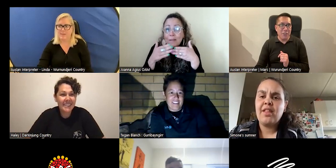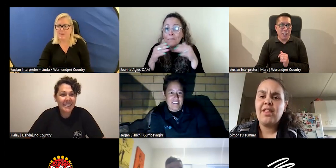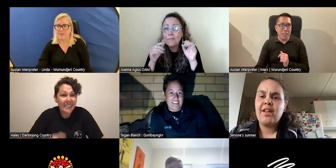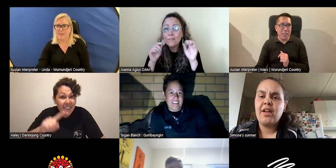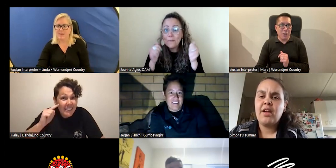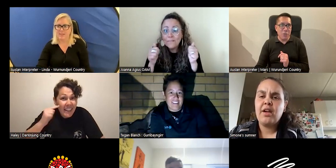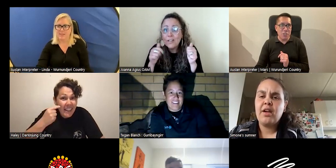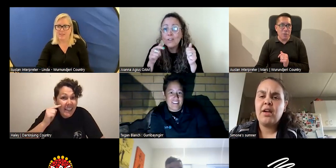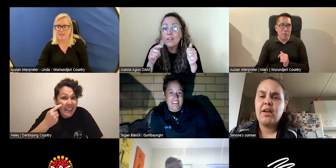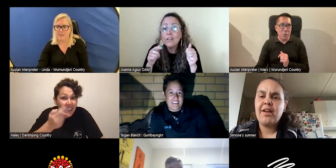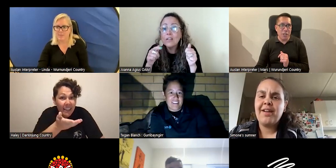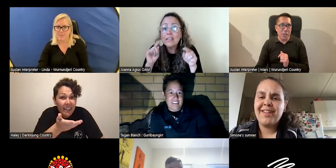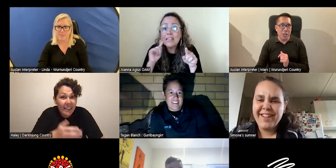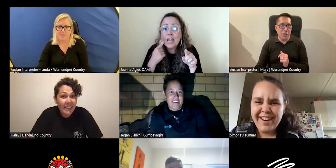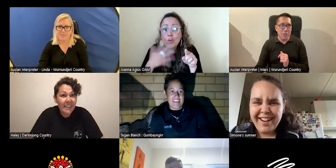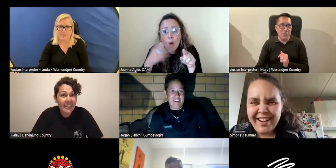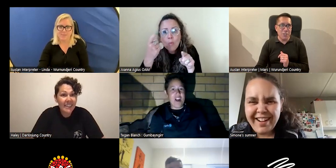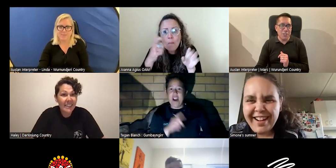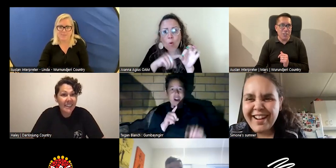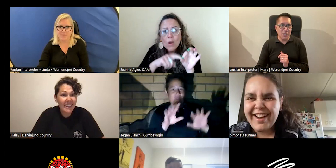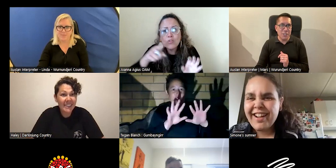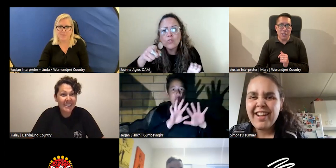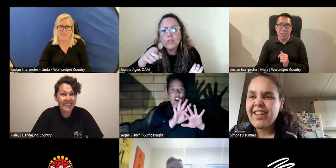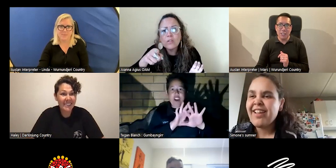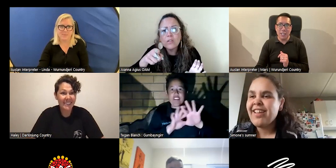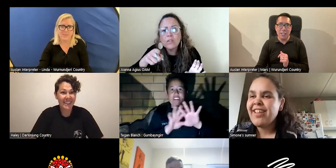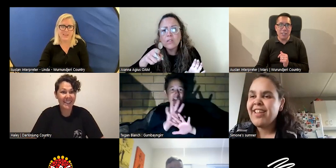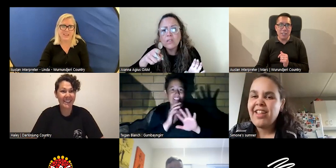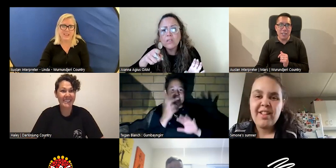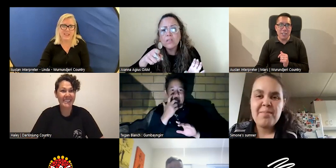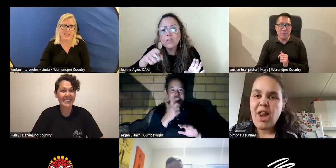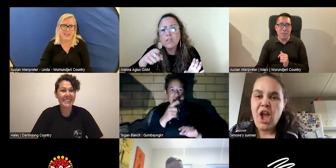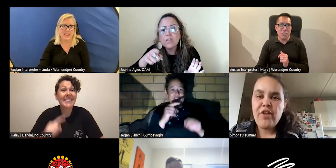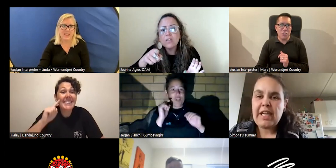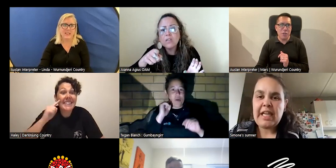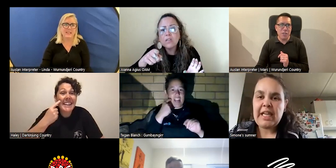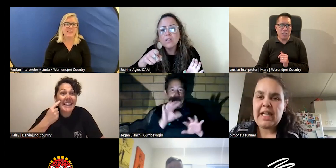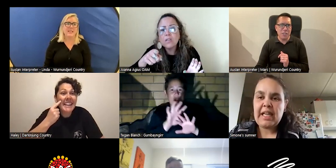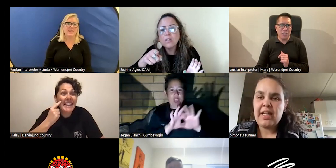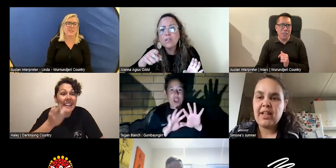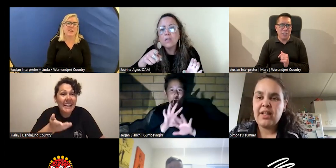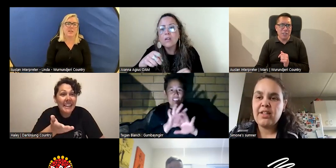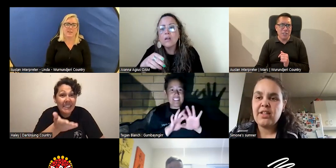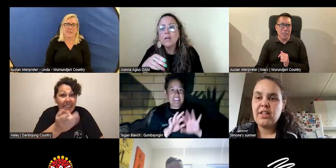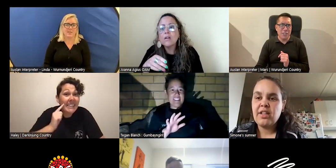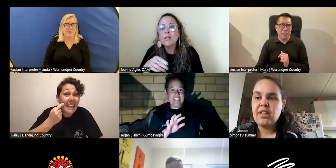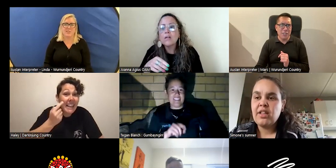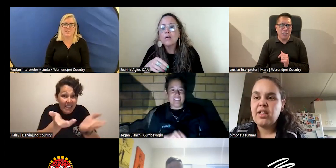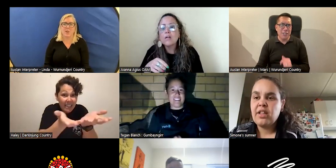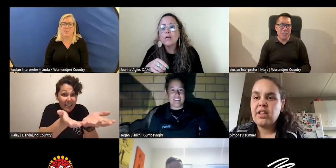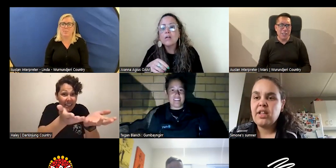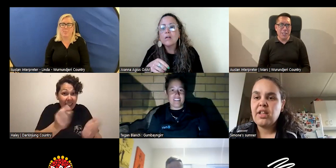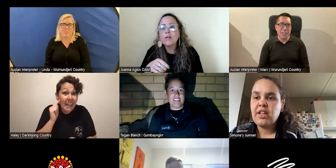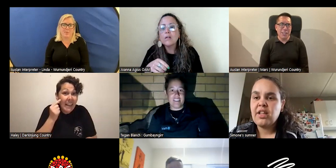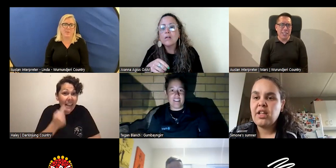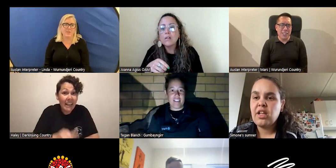Are there any questions before we close? Tegan does, but Joanna. Tegan, you're just